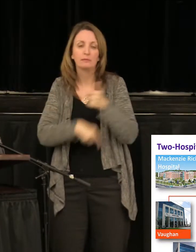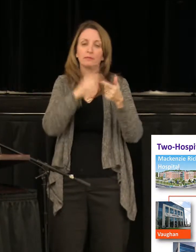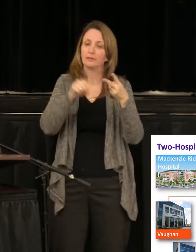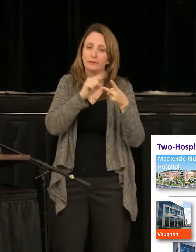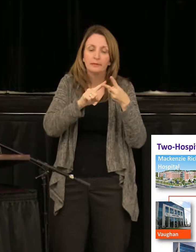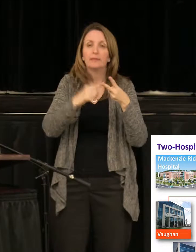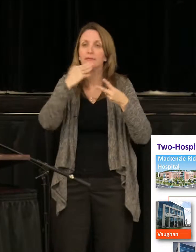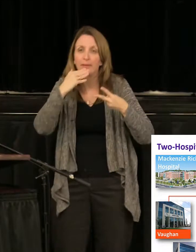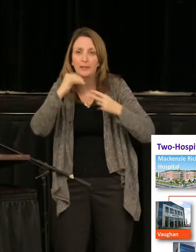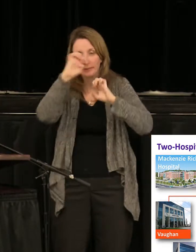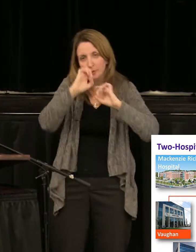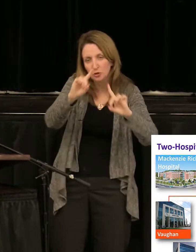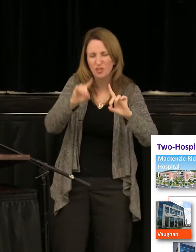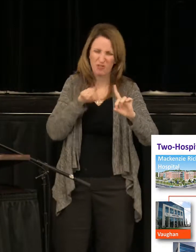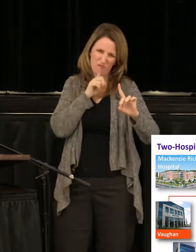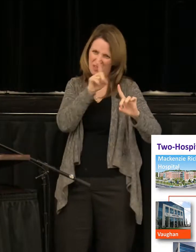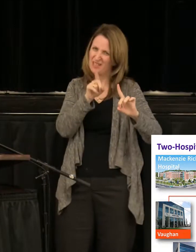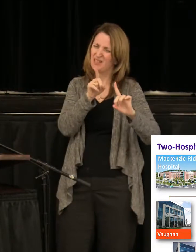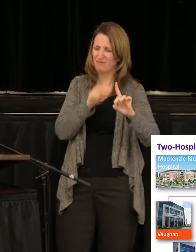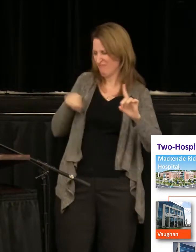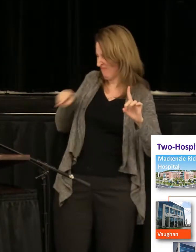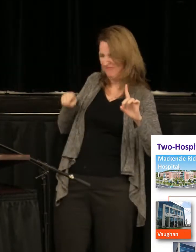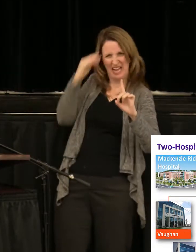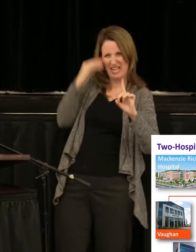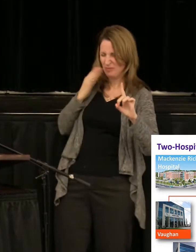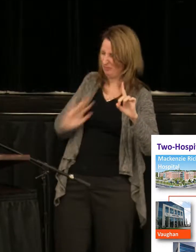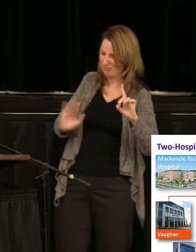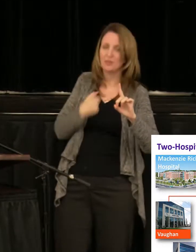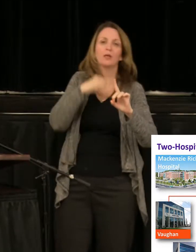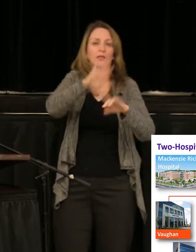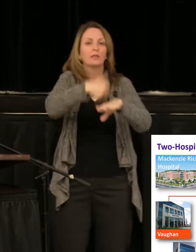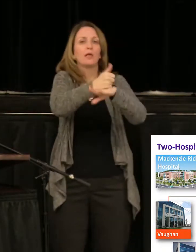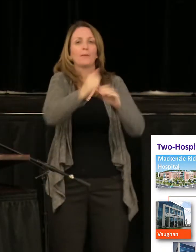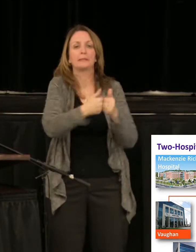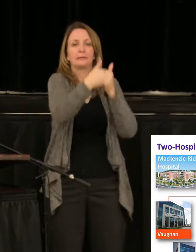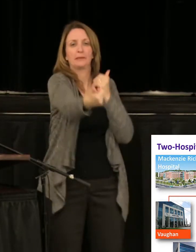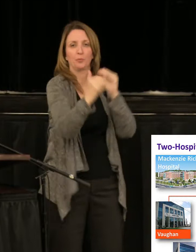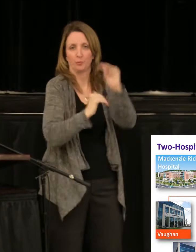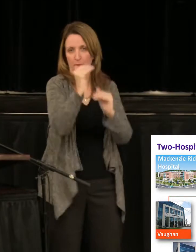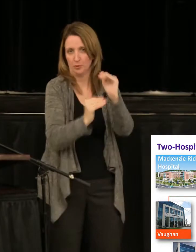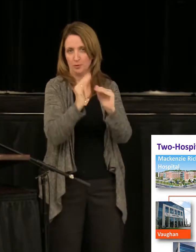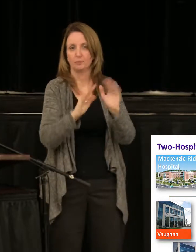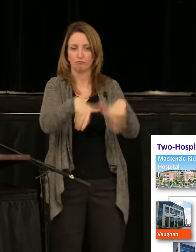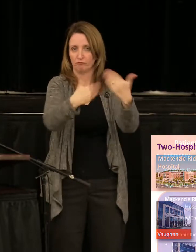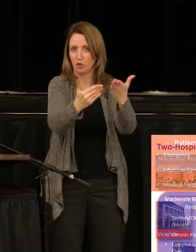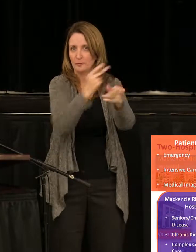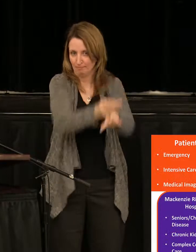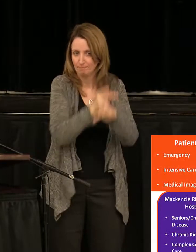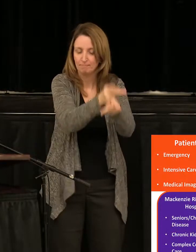probably more appropriately delivered in community setting, even though we talk about the two hospitals that we're going to be going